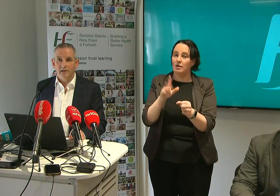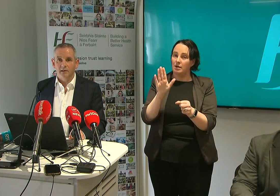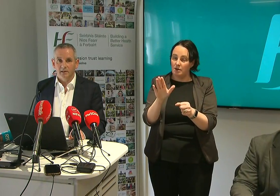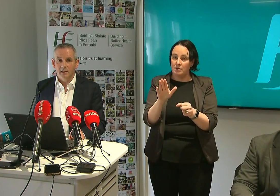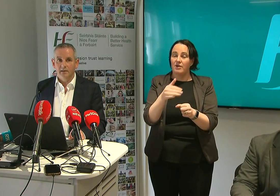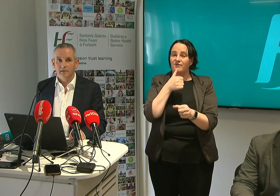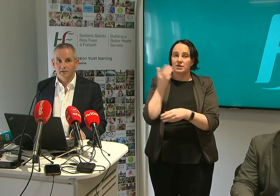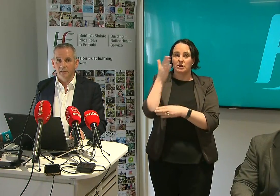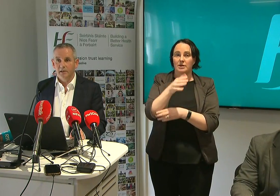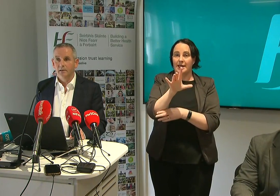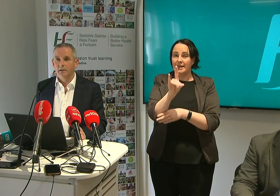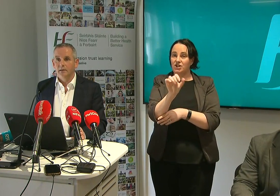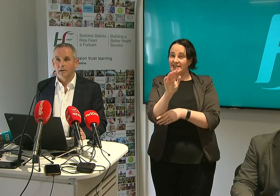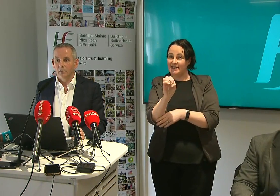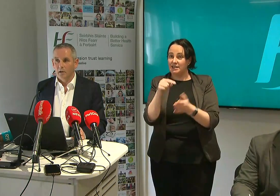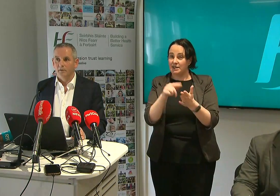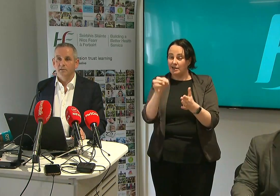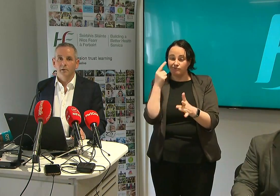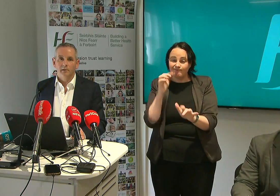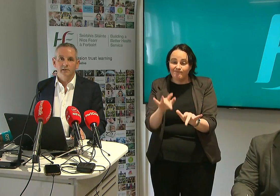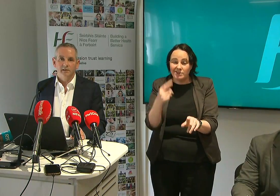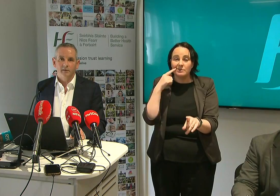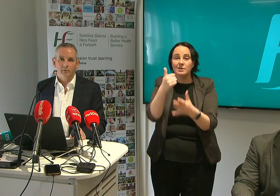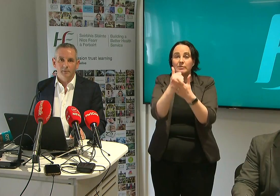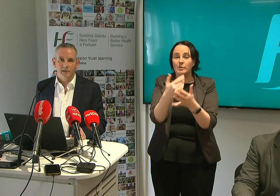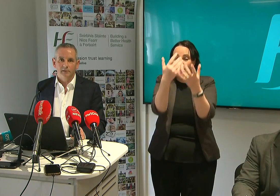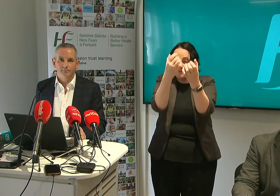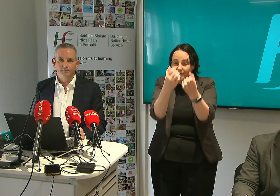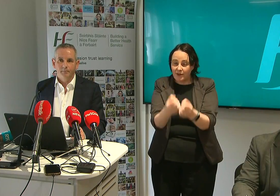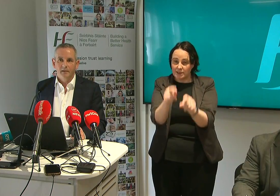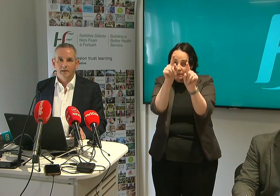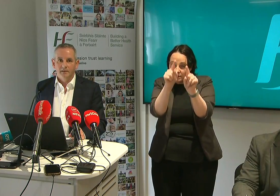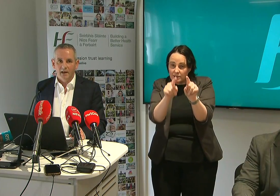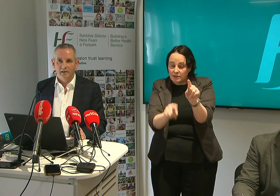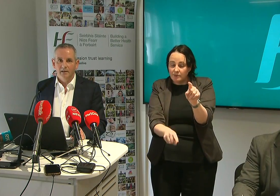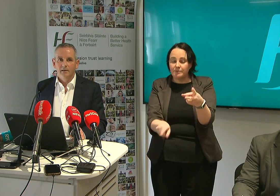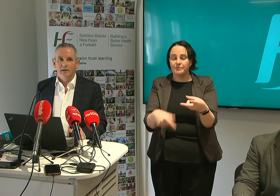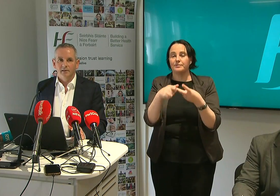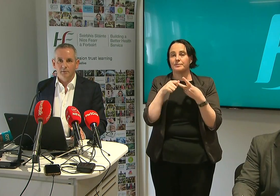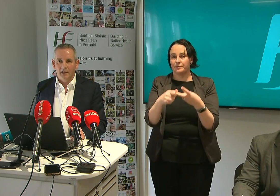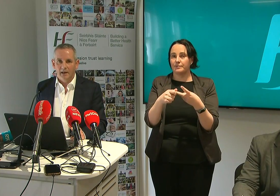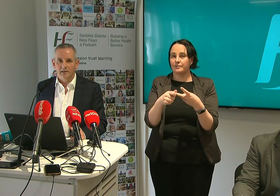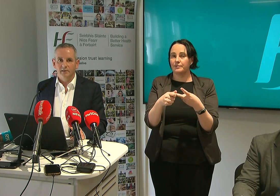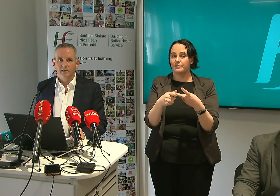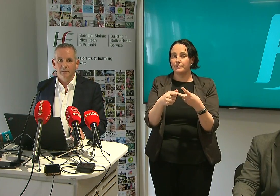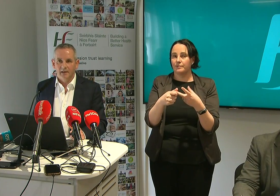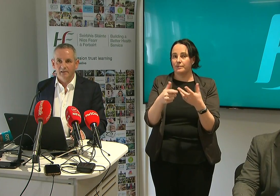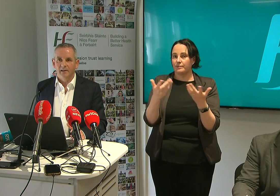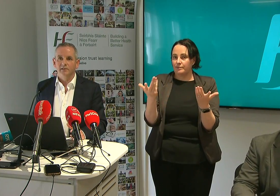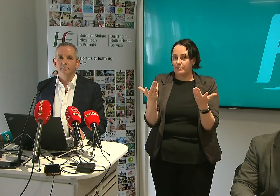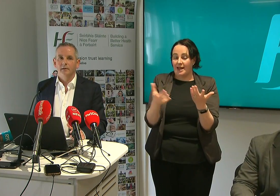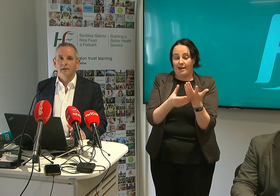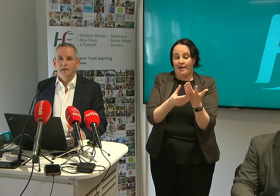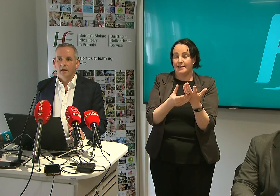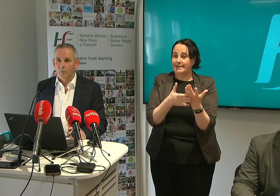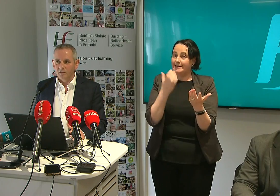to hse.ie and look at all of the supports that's on that website. Secondly, in terms of hand